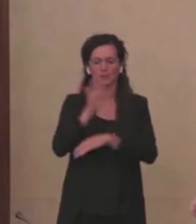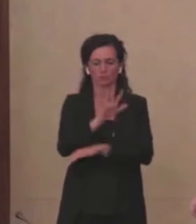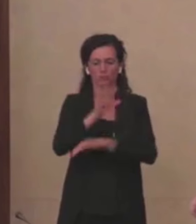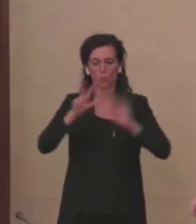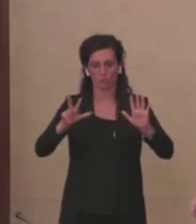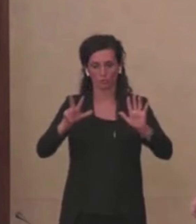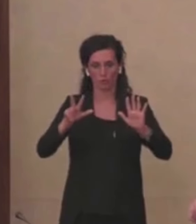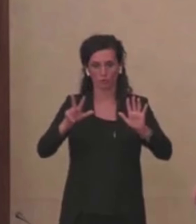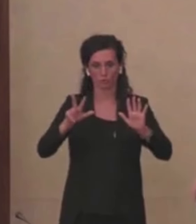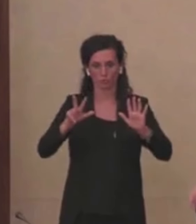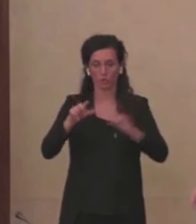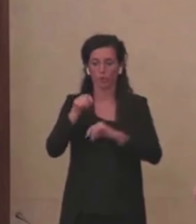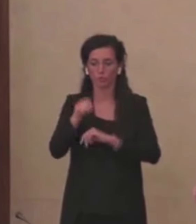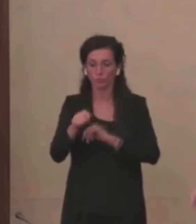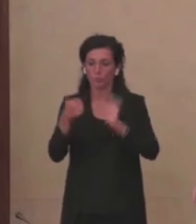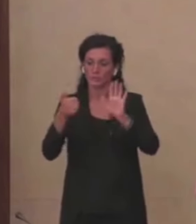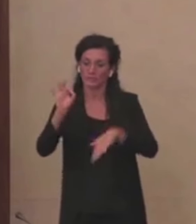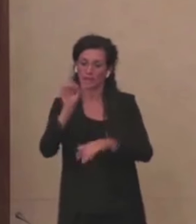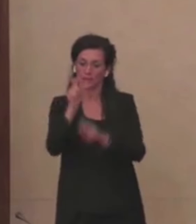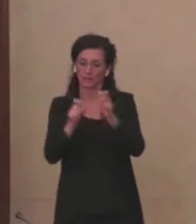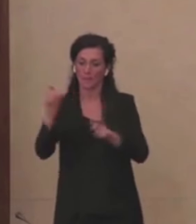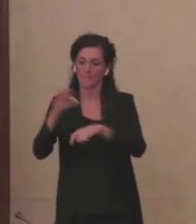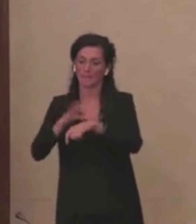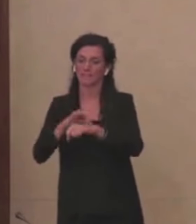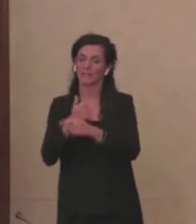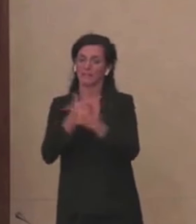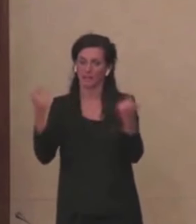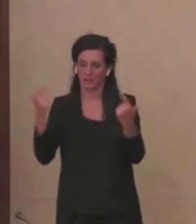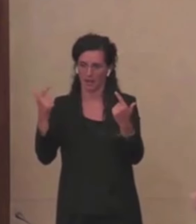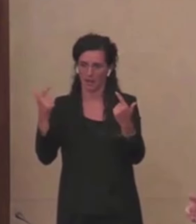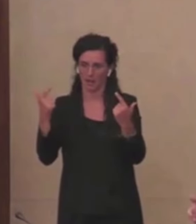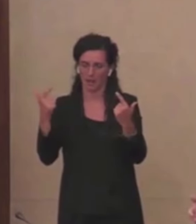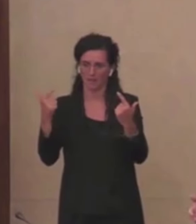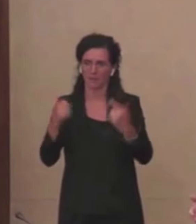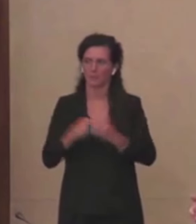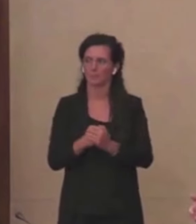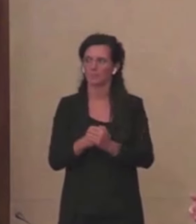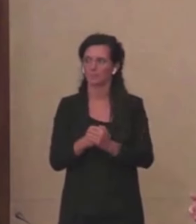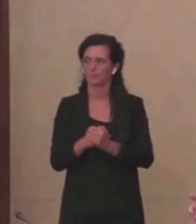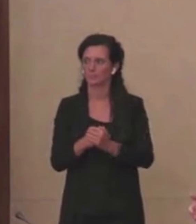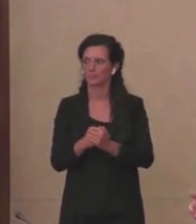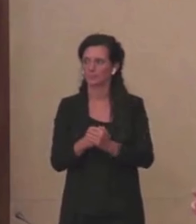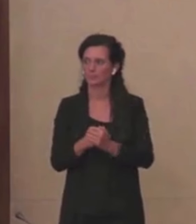ECMO. We saved patients off of intubation.